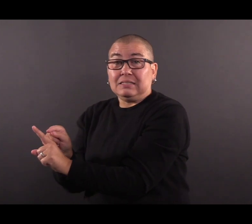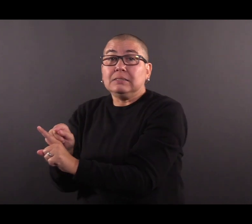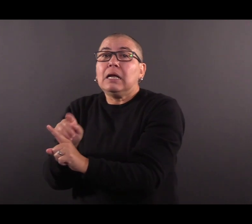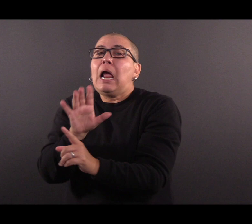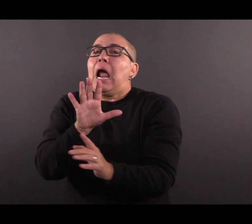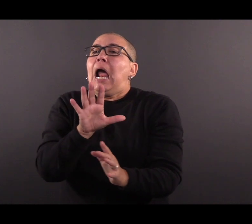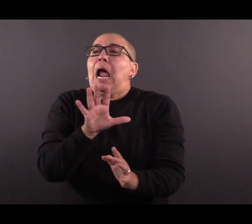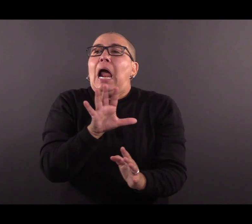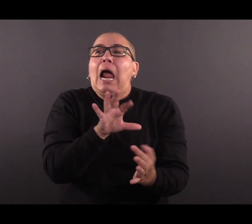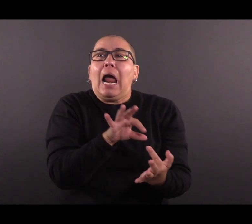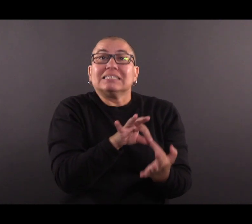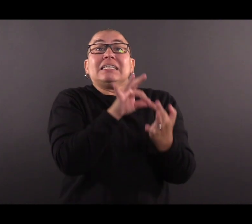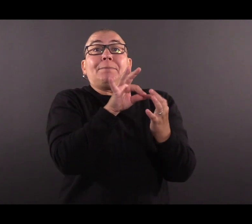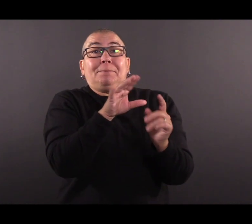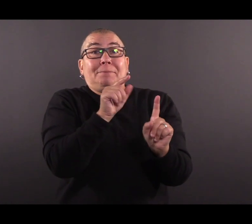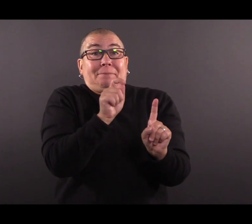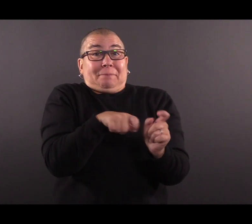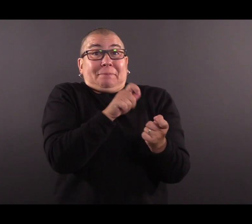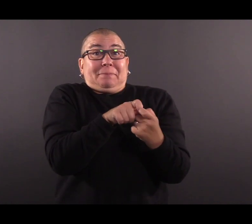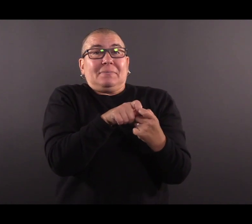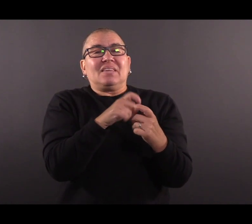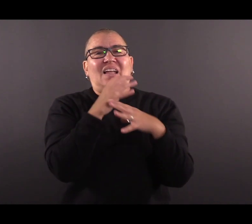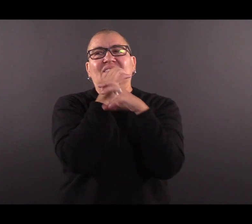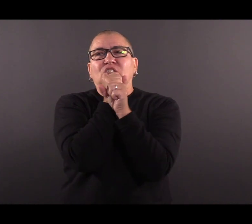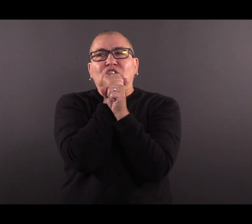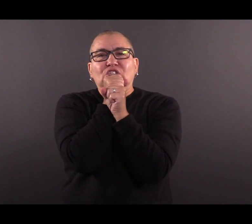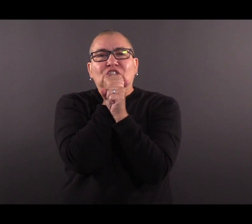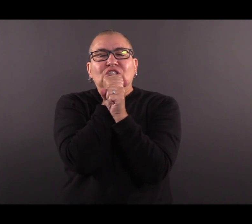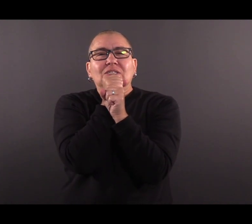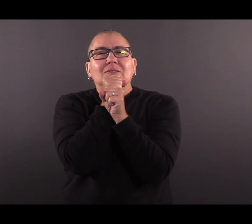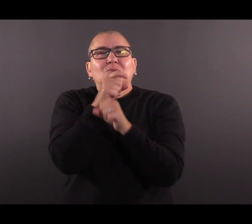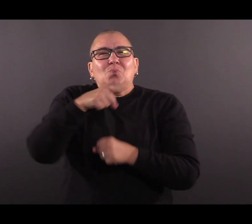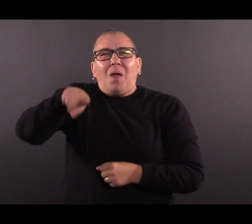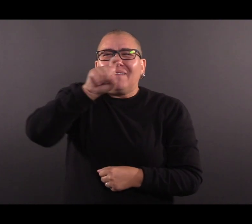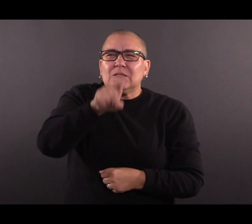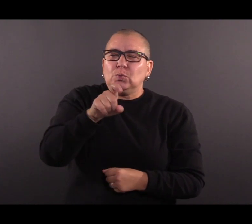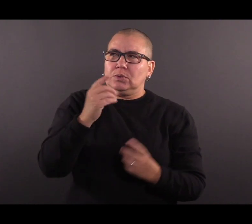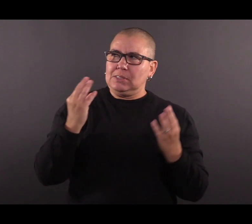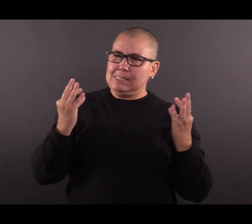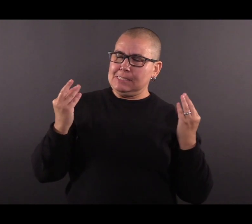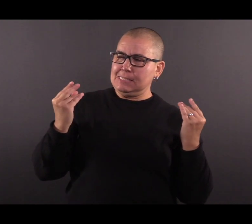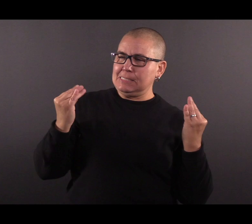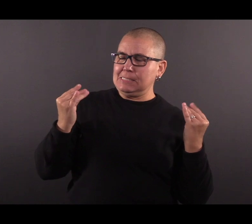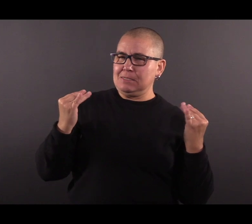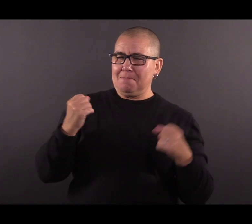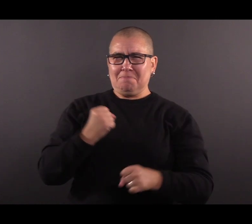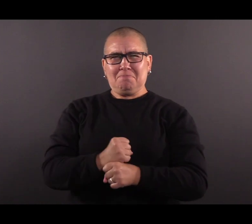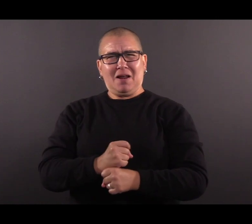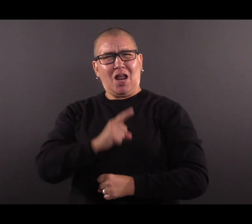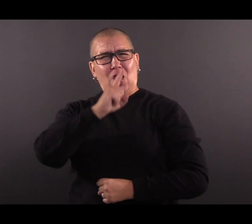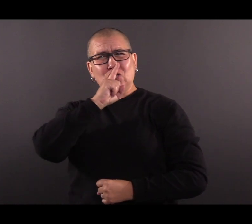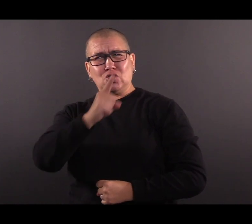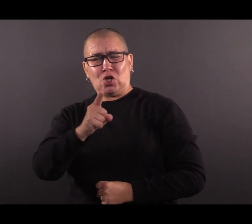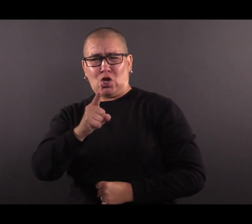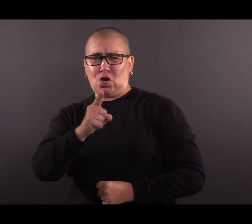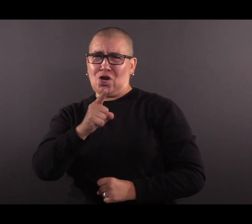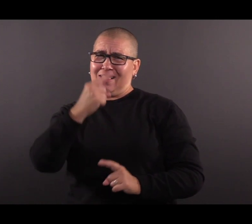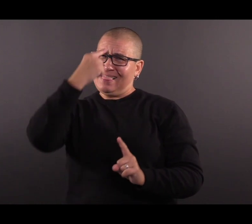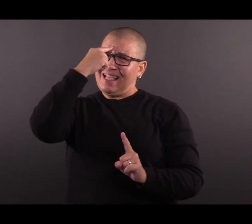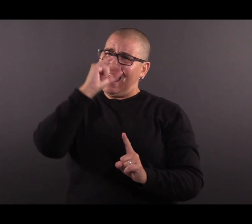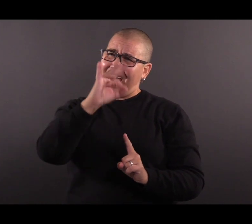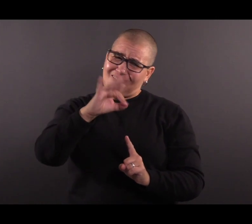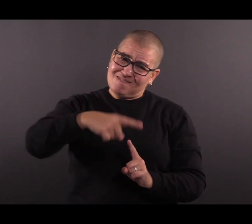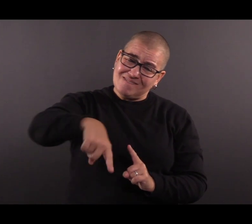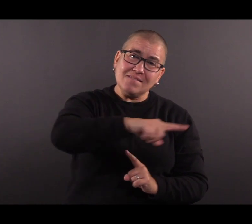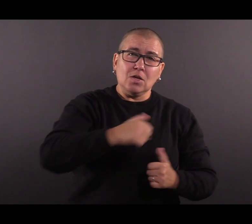grants. Special attention to confidentiality and privacy of program participants must be given to ensure